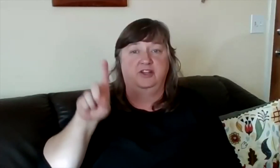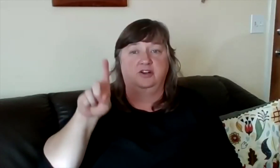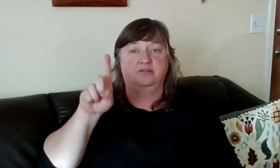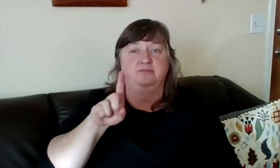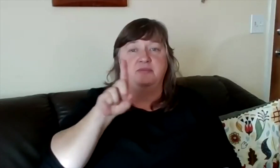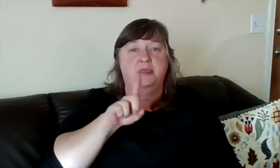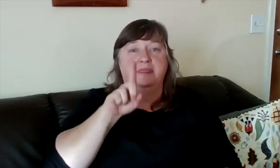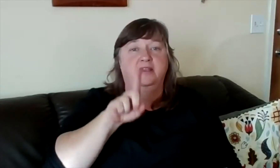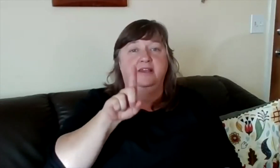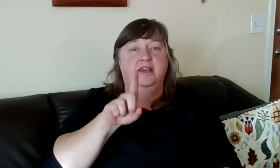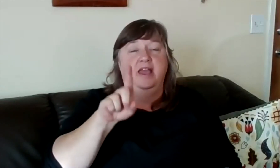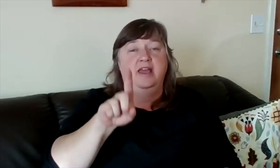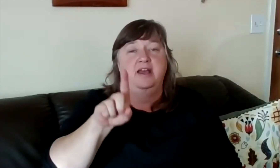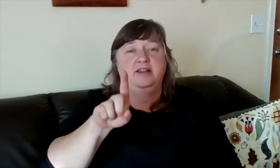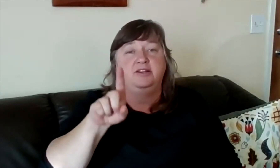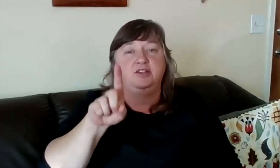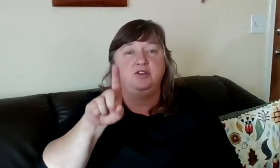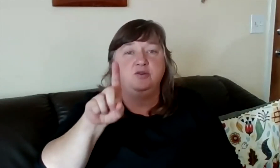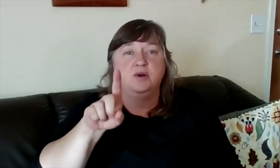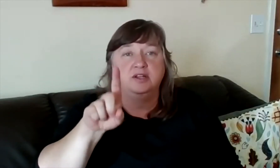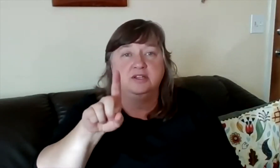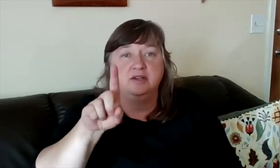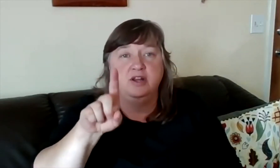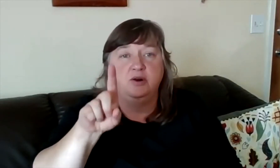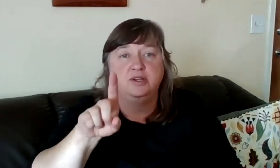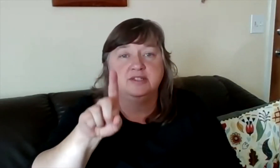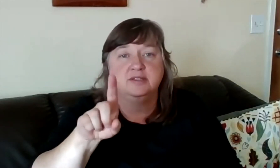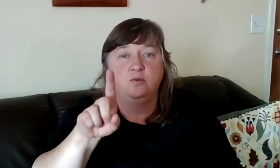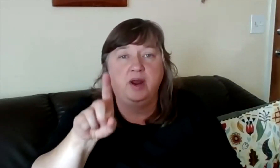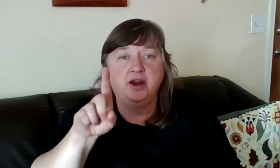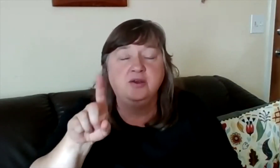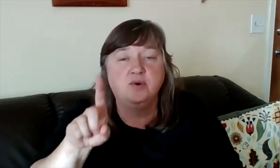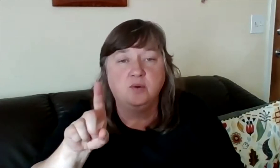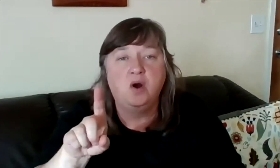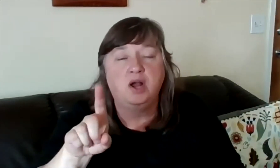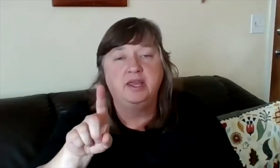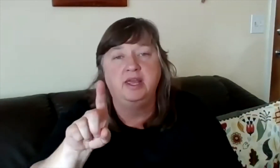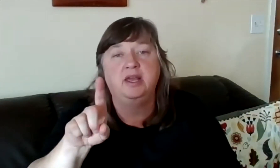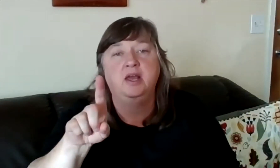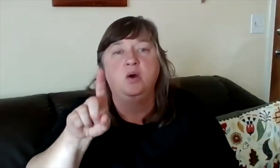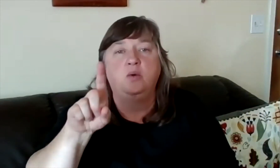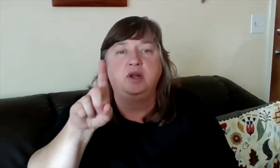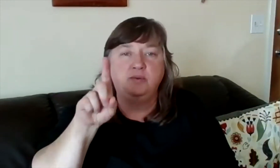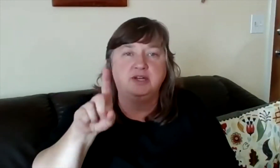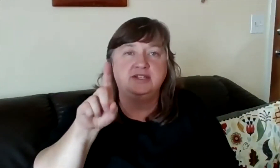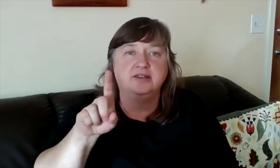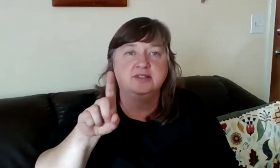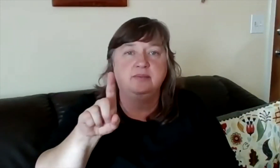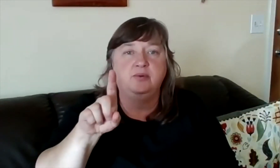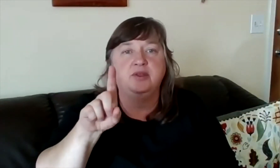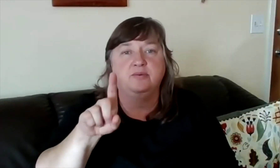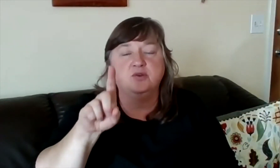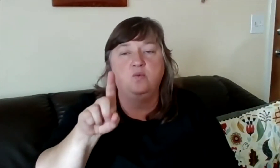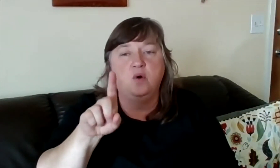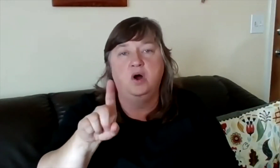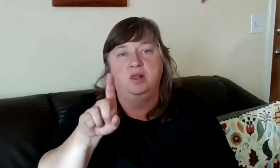finger. And you want to notice where you are walking. When you want to tell somebody, well, there was a wall on my